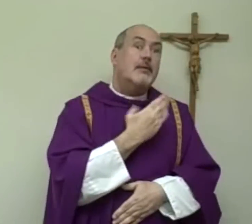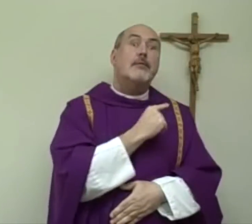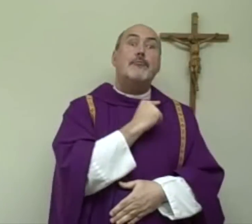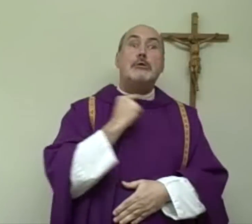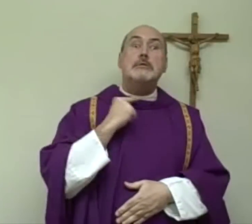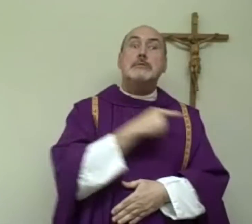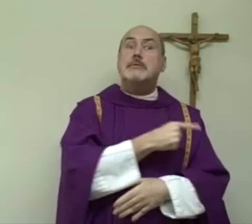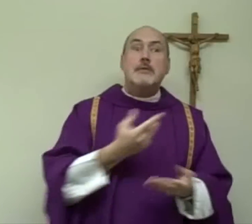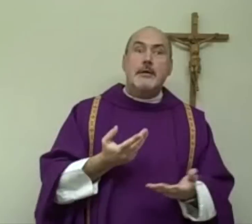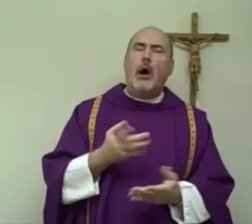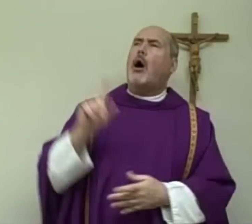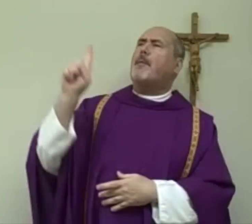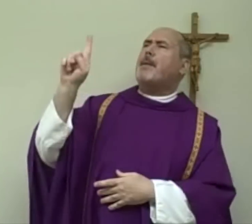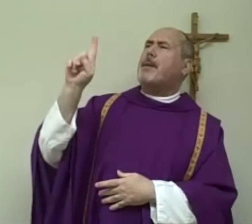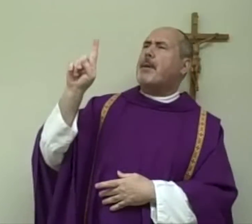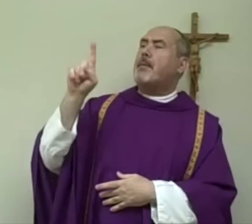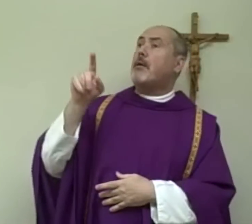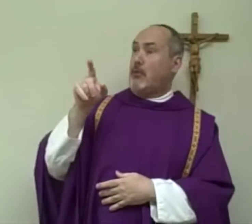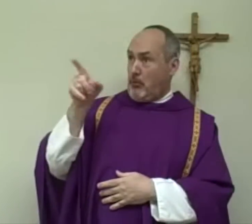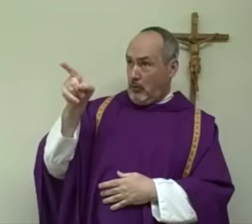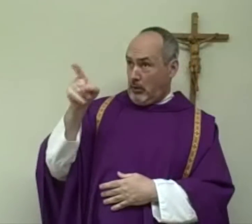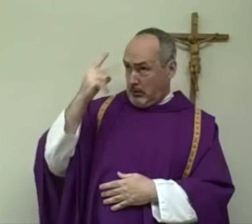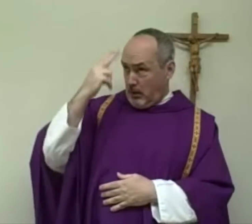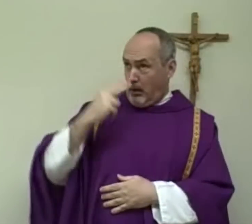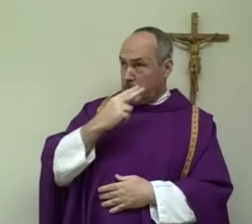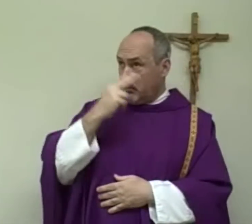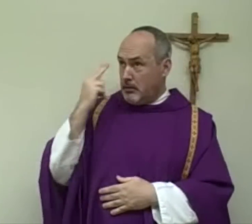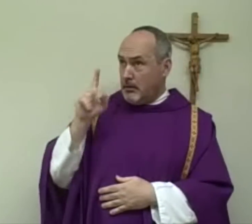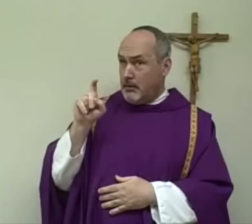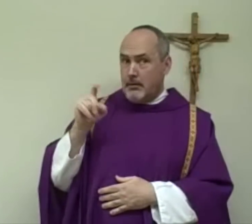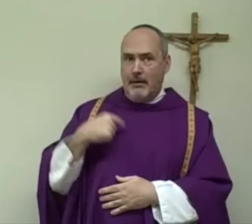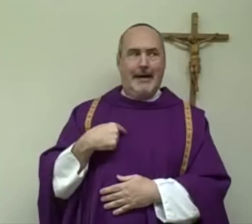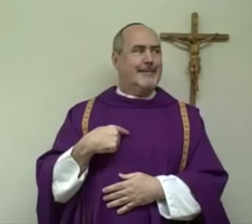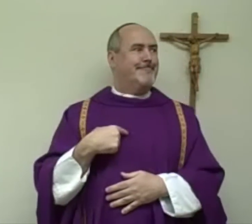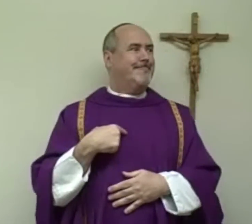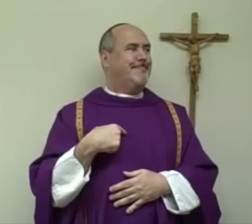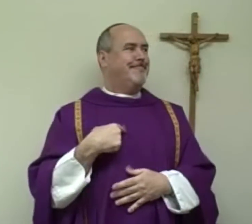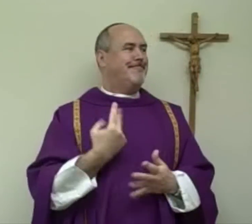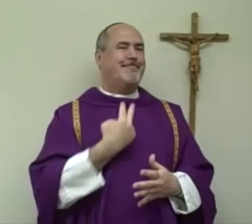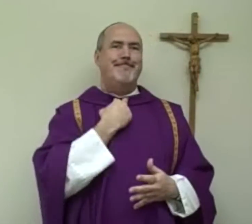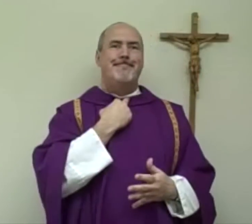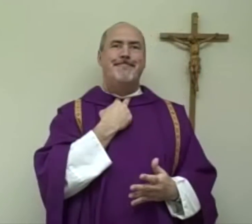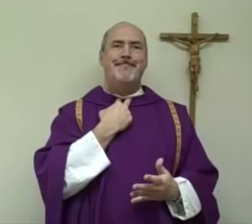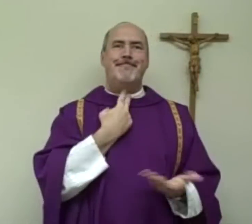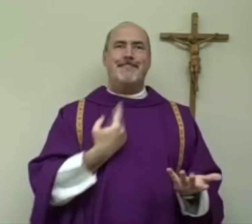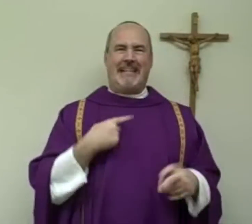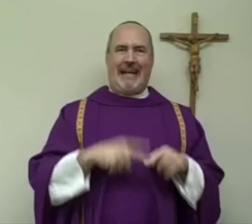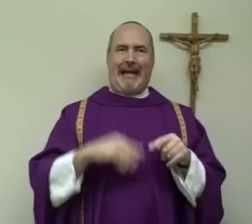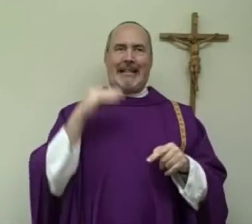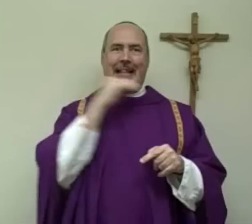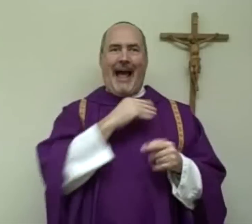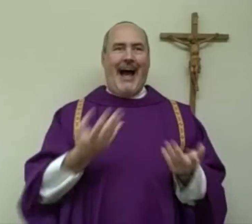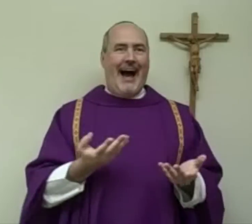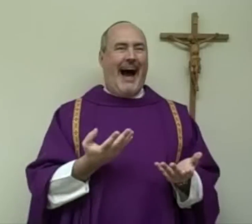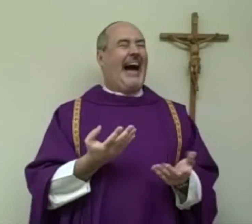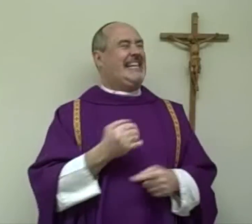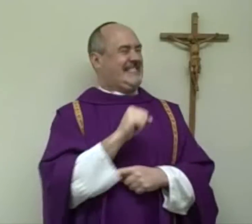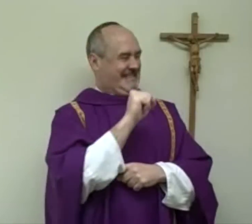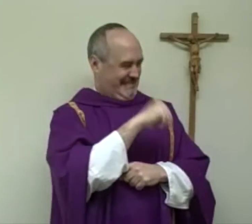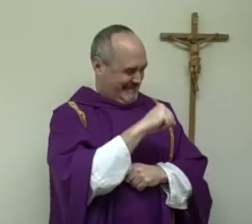and thanked him. And the priest said, "Oh, wait a second, are you Catholic?" And that was it. I was stuck. I couldn't